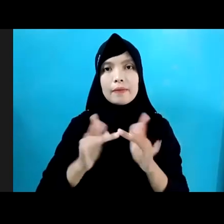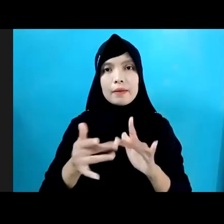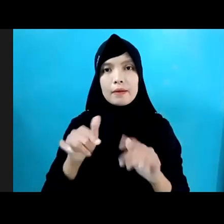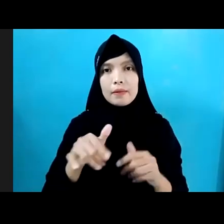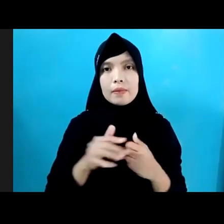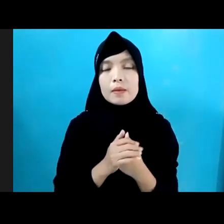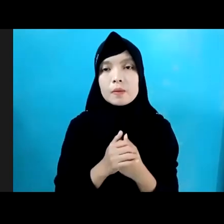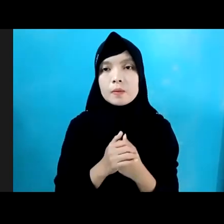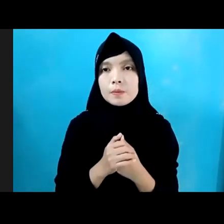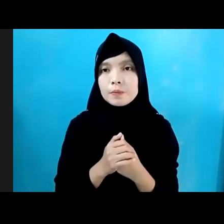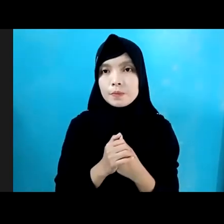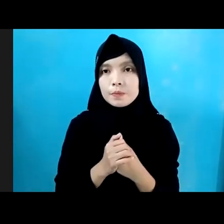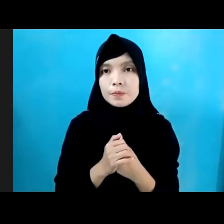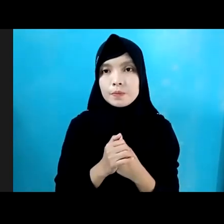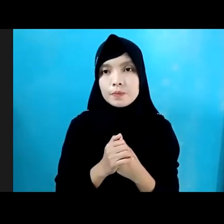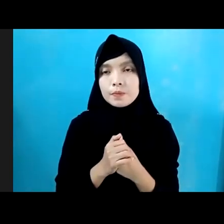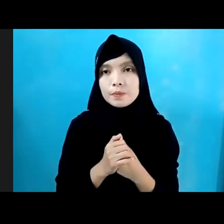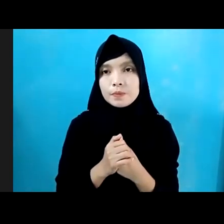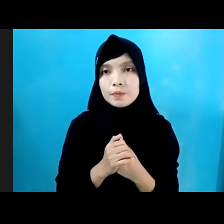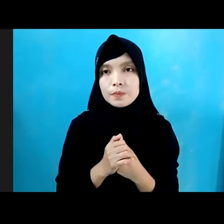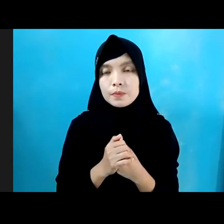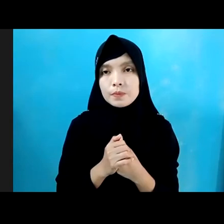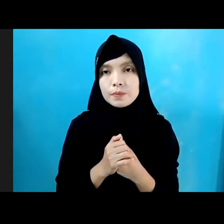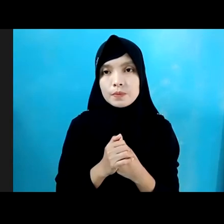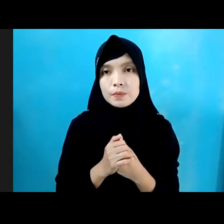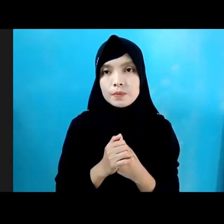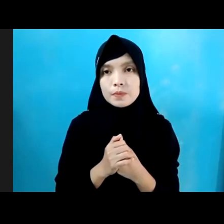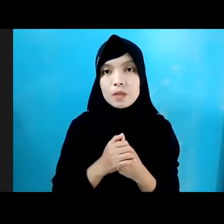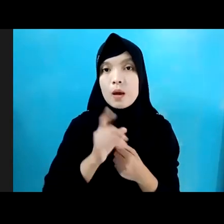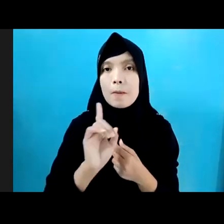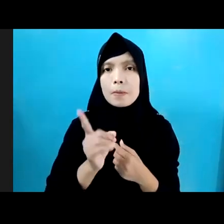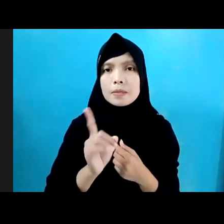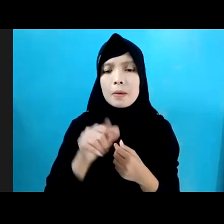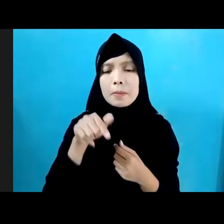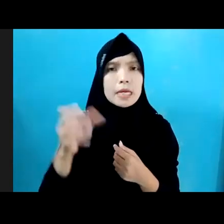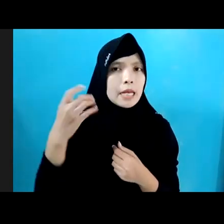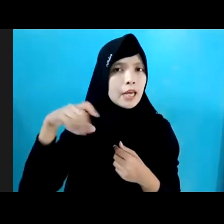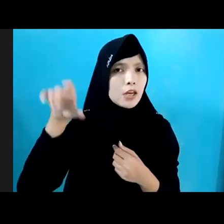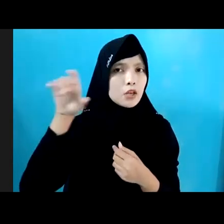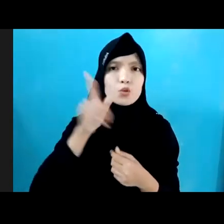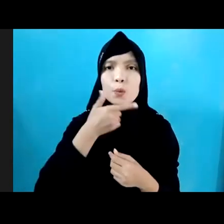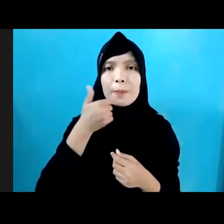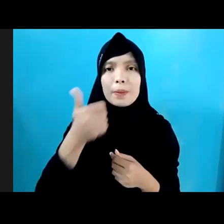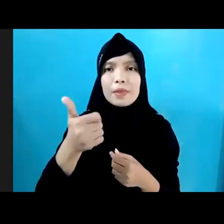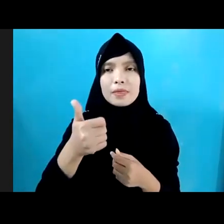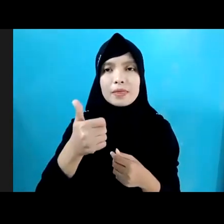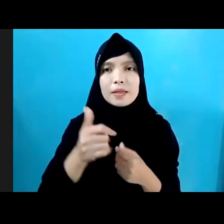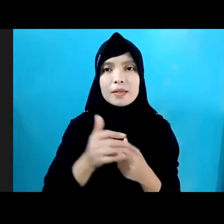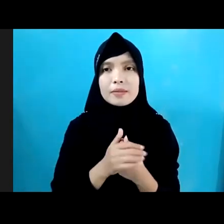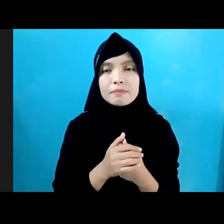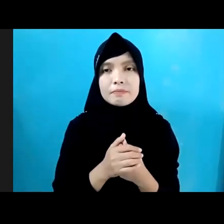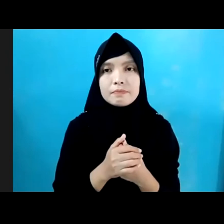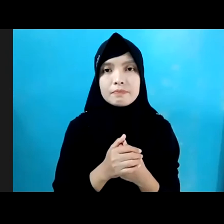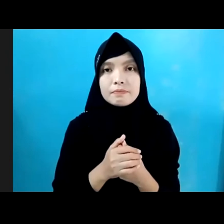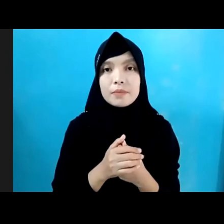Us And I'm Sure Sophie Ann Will Talk About This But Children Have Been At Risk Online For A Long Time And Sex